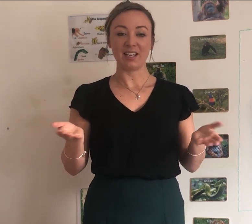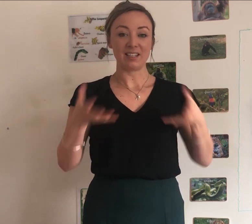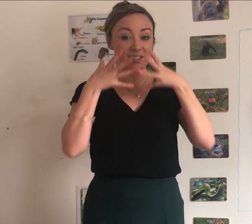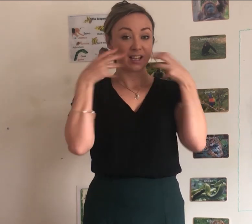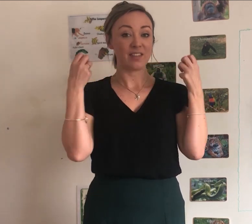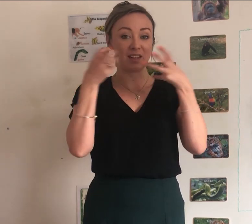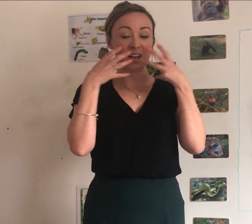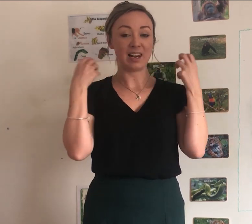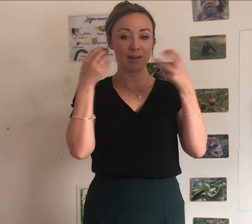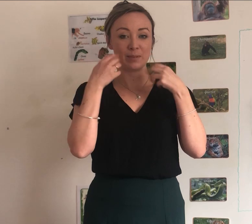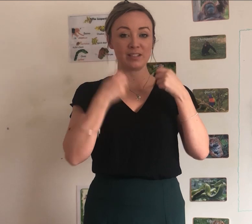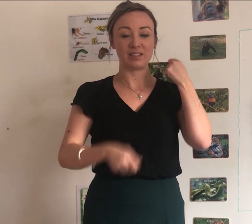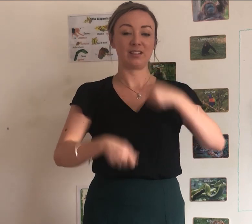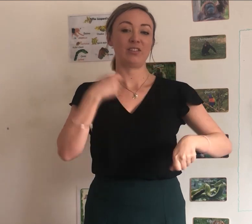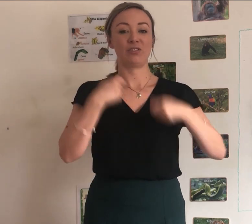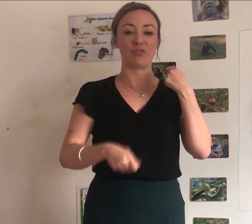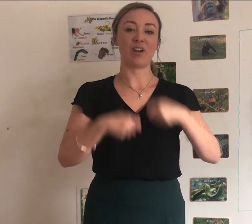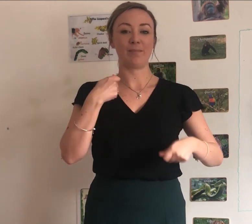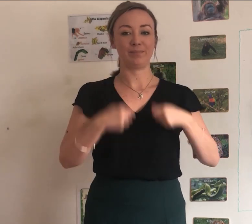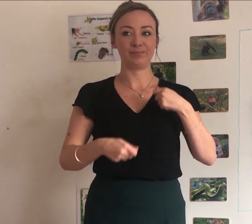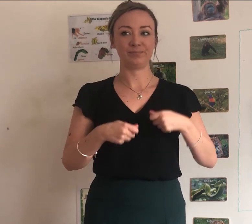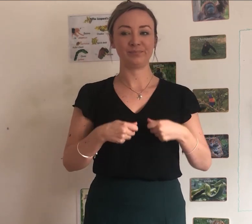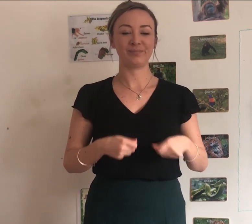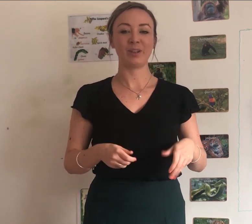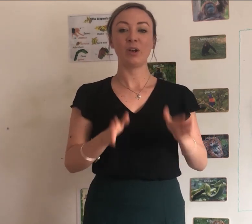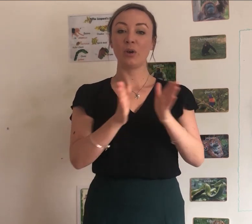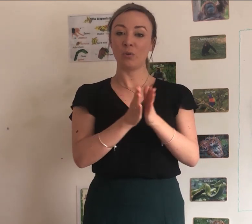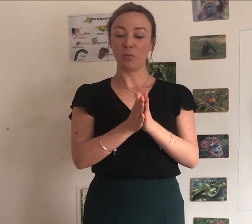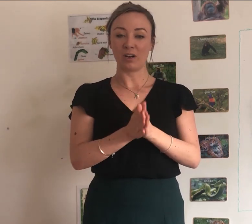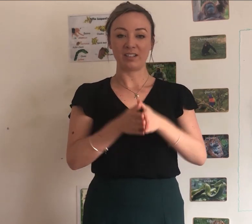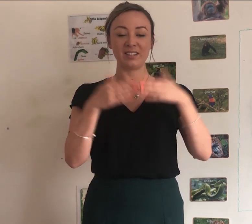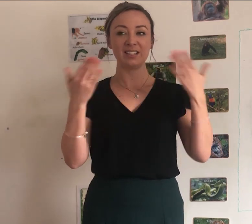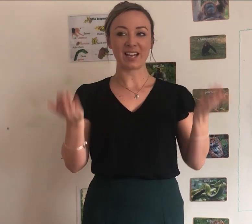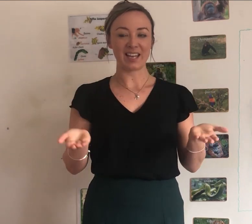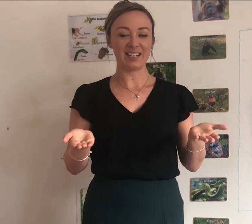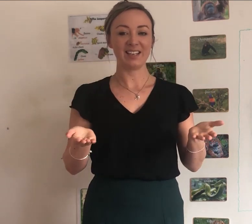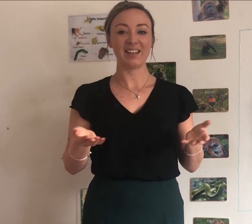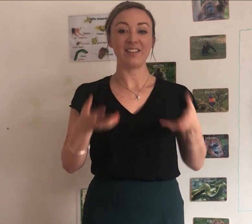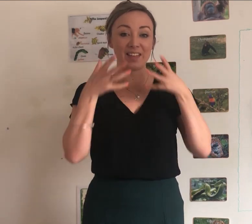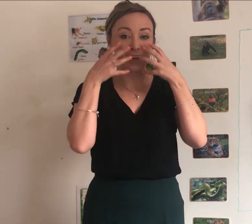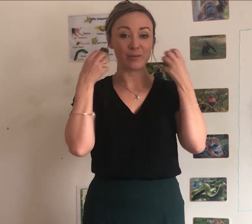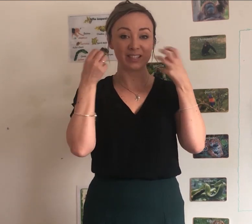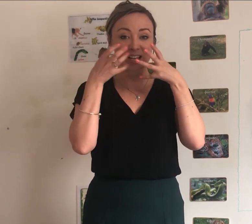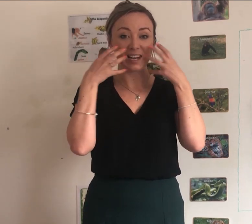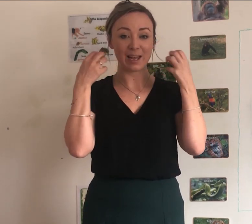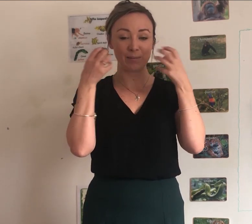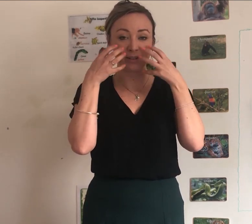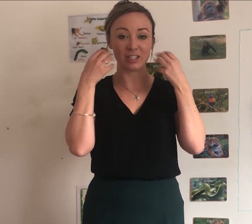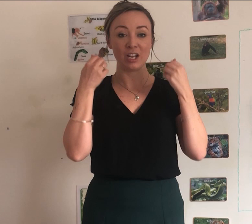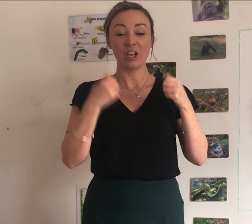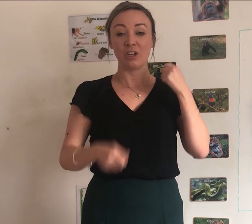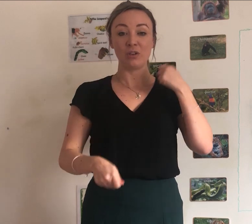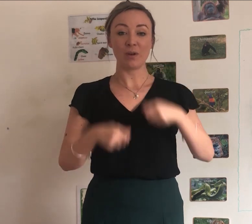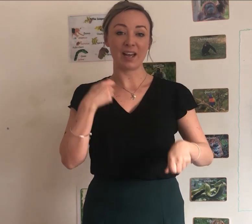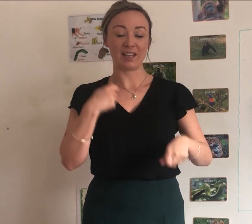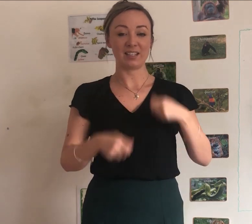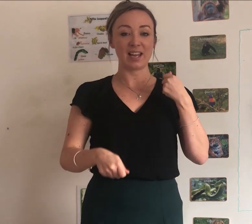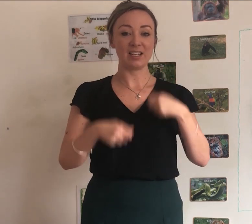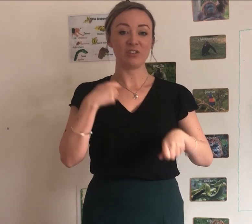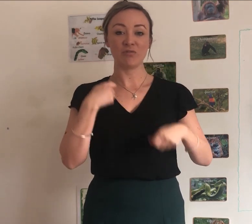is The Leopard's Drum. One day there was a leopard who had a